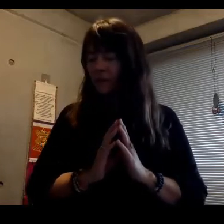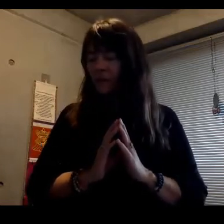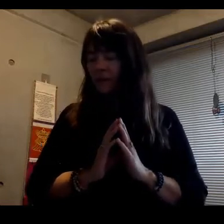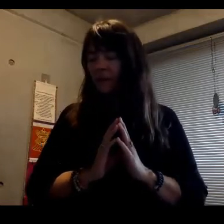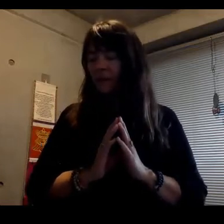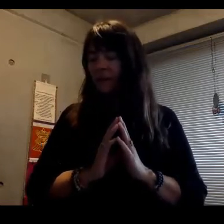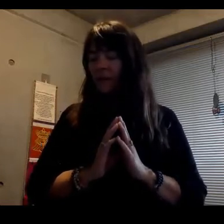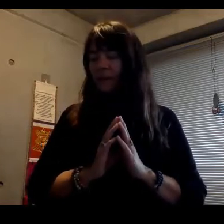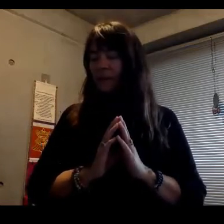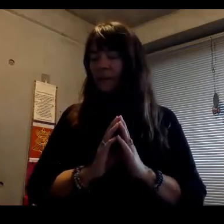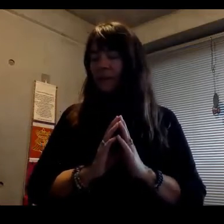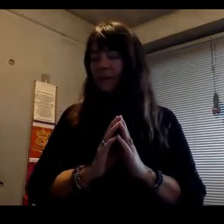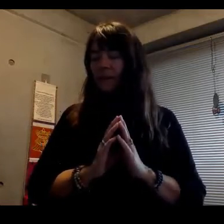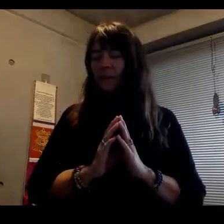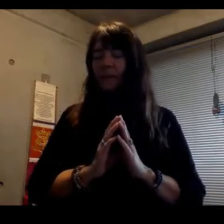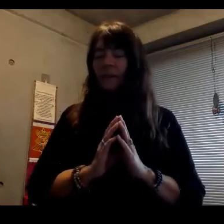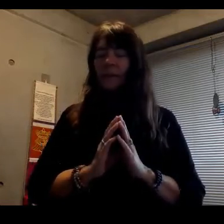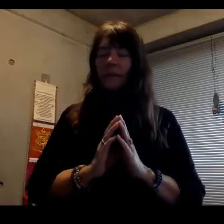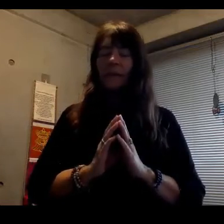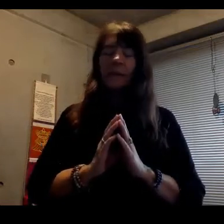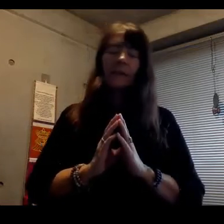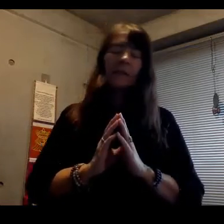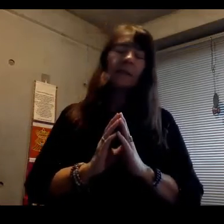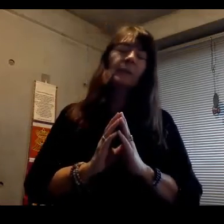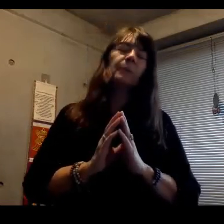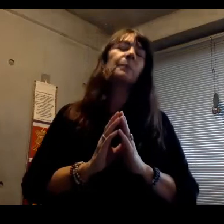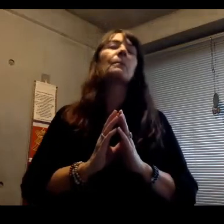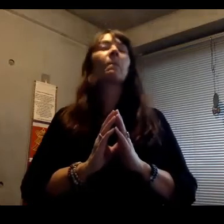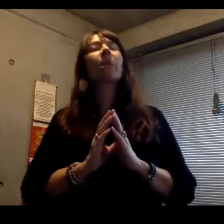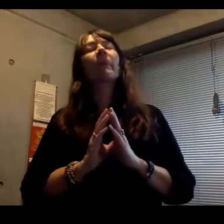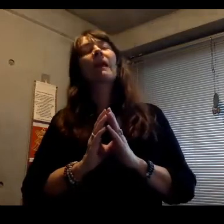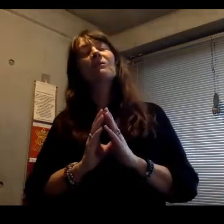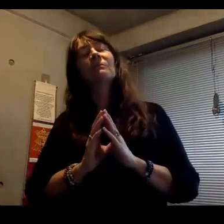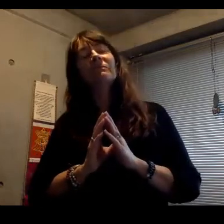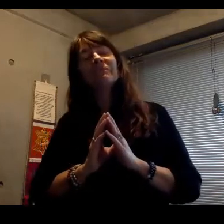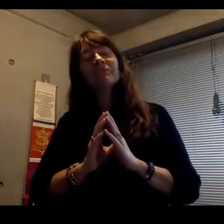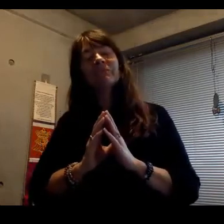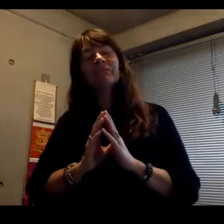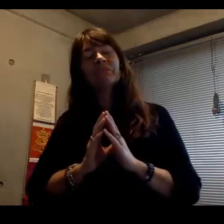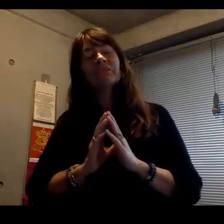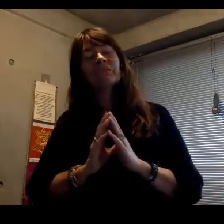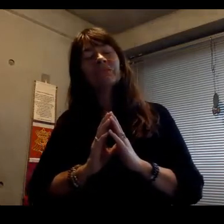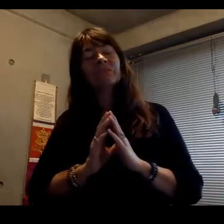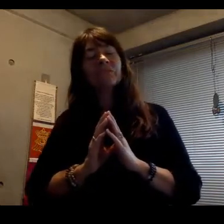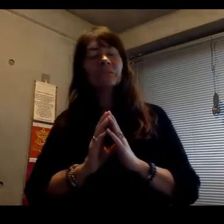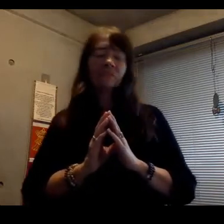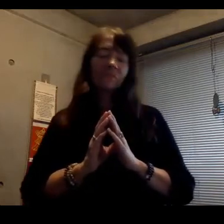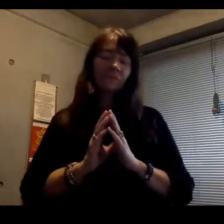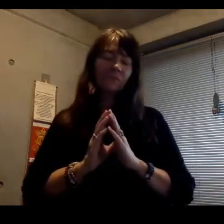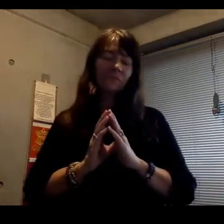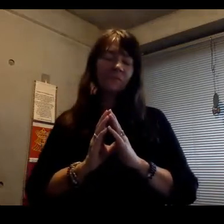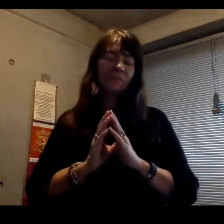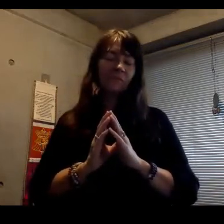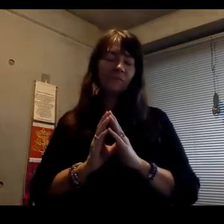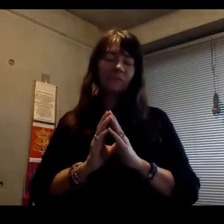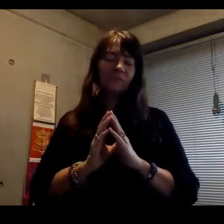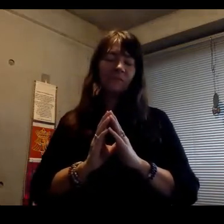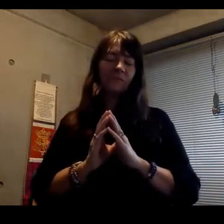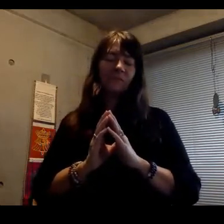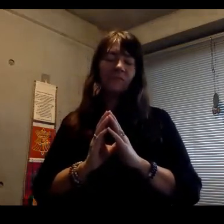by making them, that we're not going to be negatively affected by it, because we're doing it, in the spirit